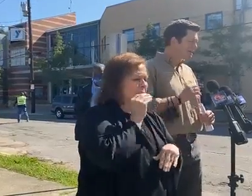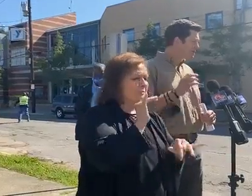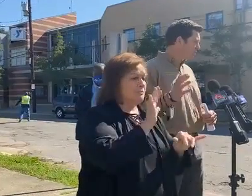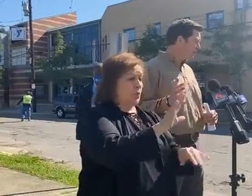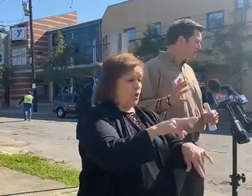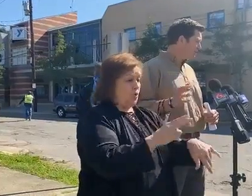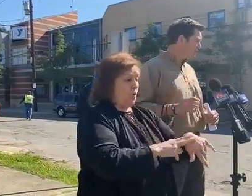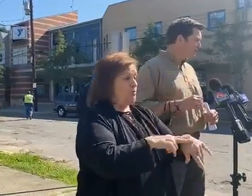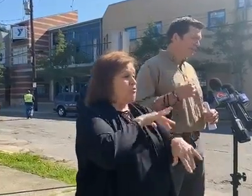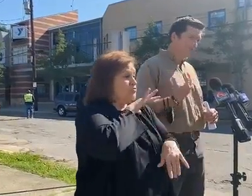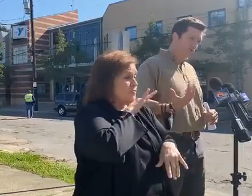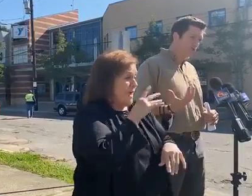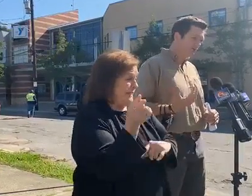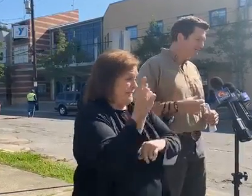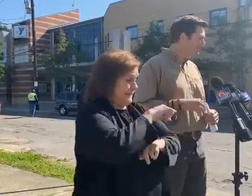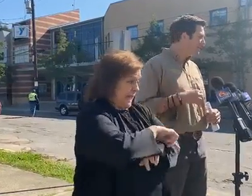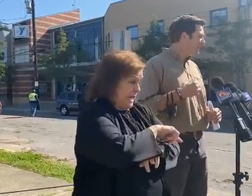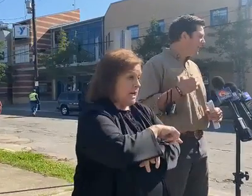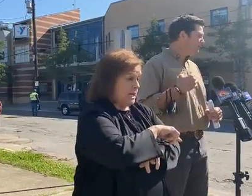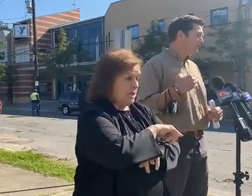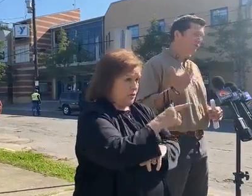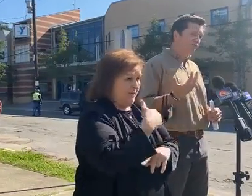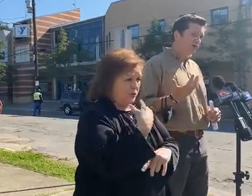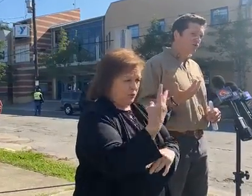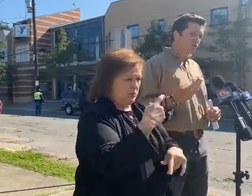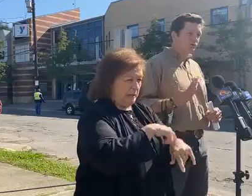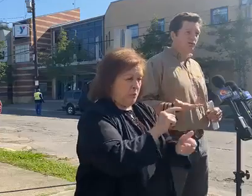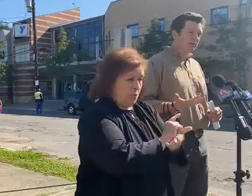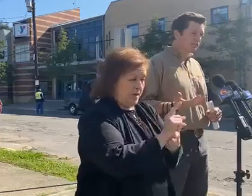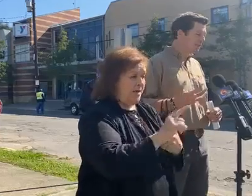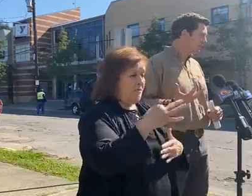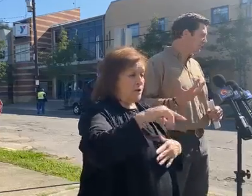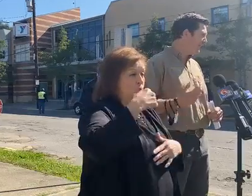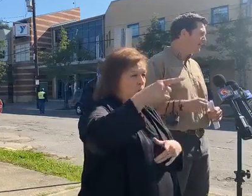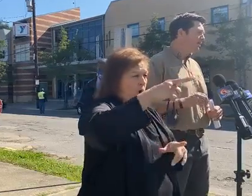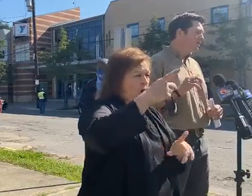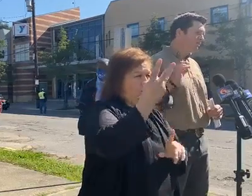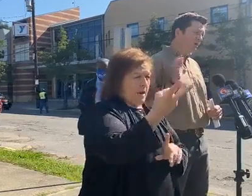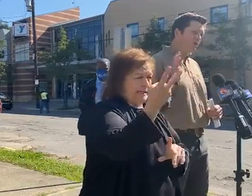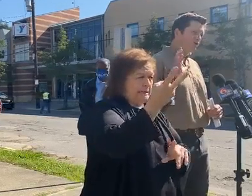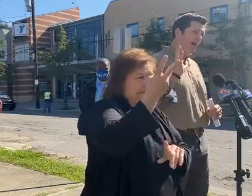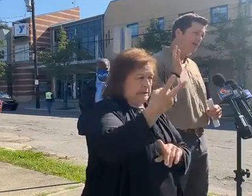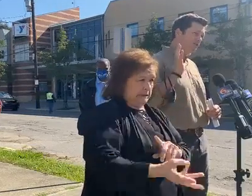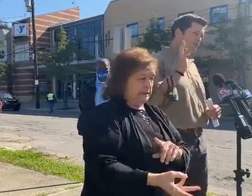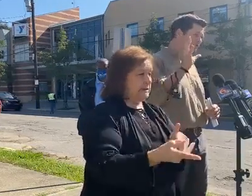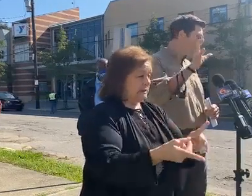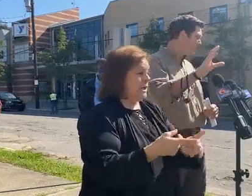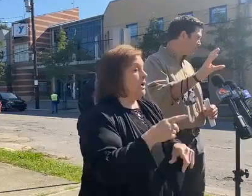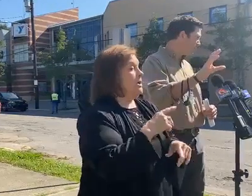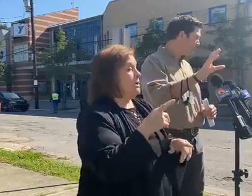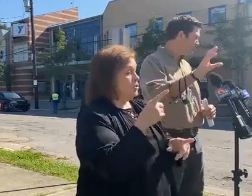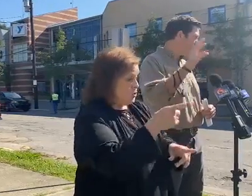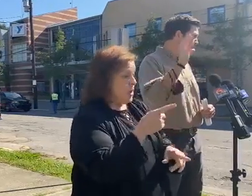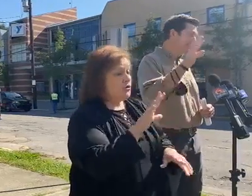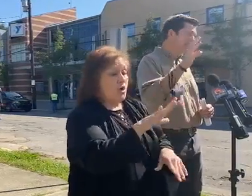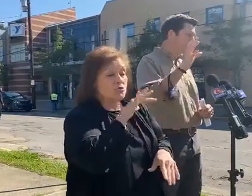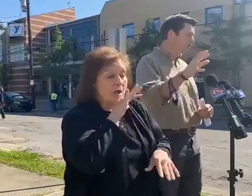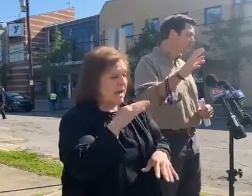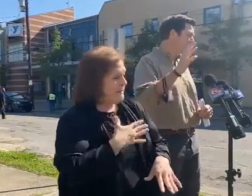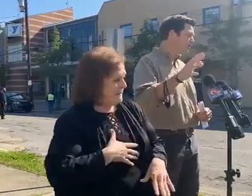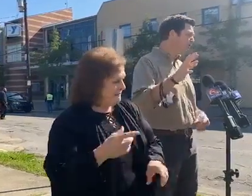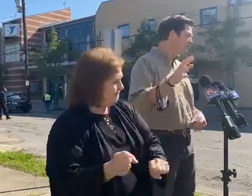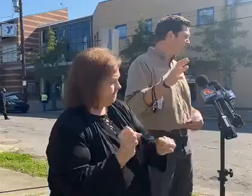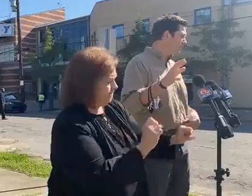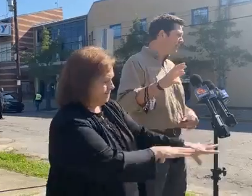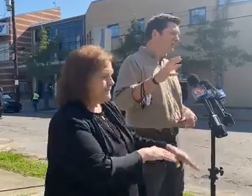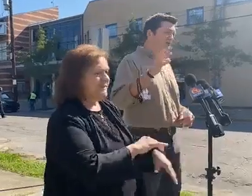day is this week. You will have 2 of them. If you're in the French Quarter, it's Wednesday, 1 day. Bring your trash to the curb. That can